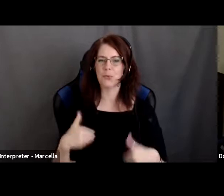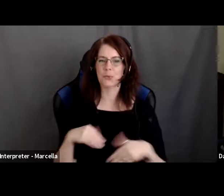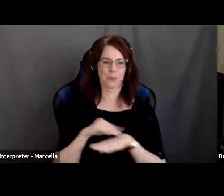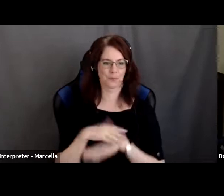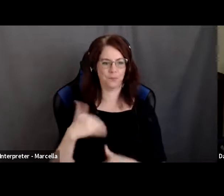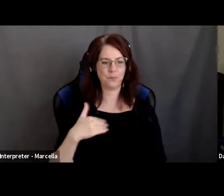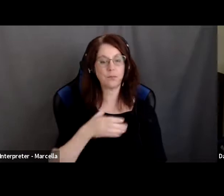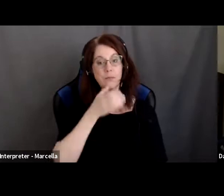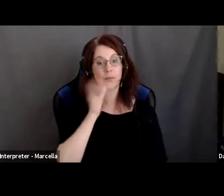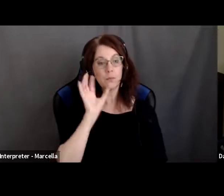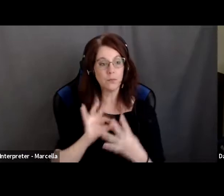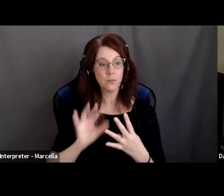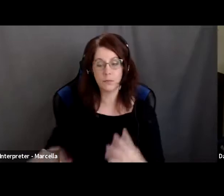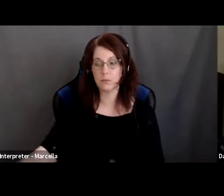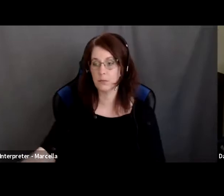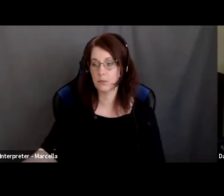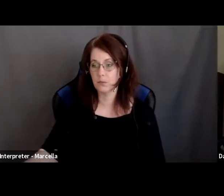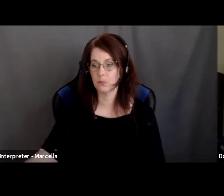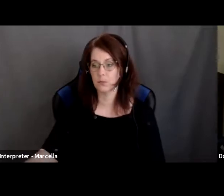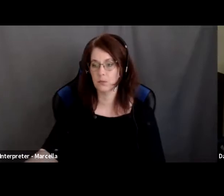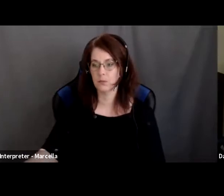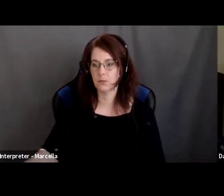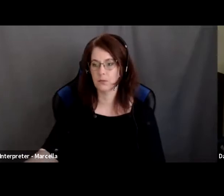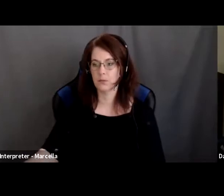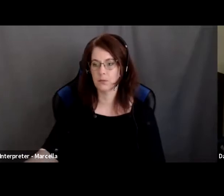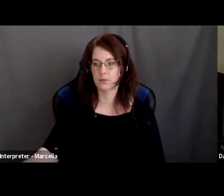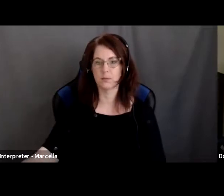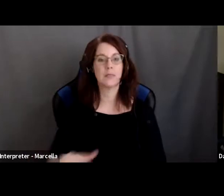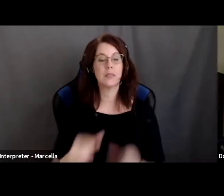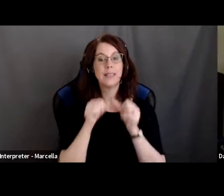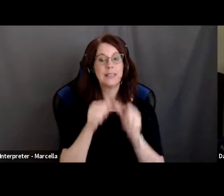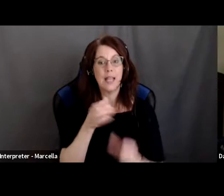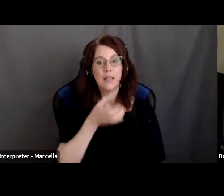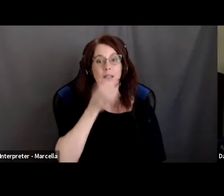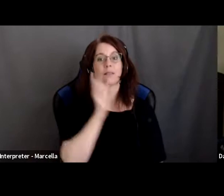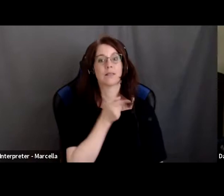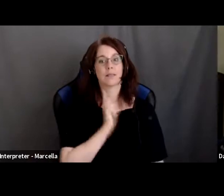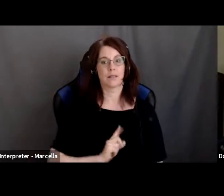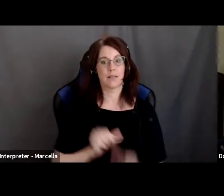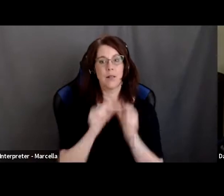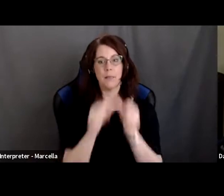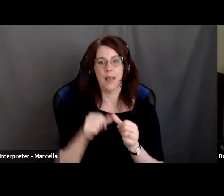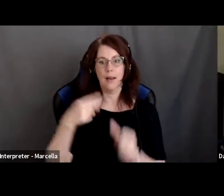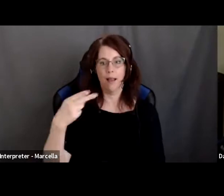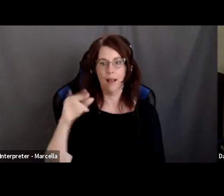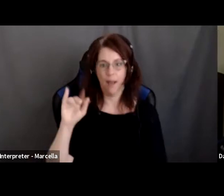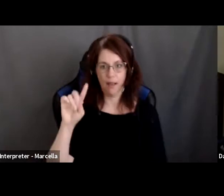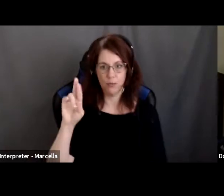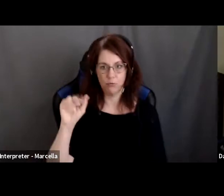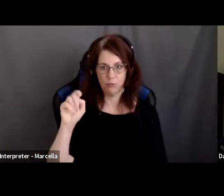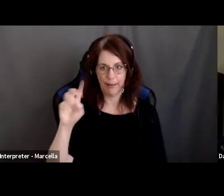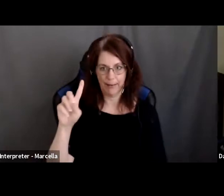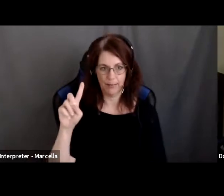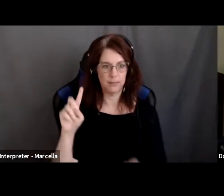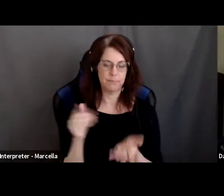So drinking options, getting liquids, staying hydrated, that is really important. So again, we have